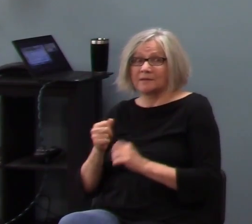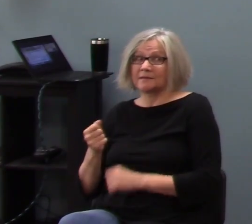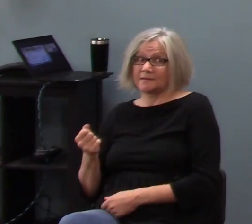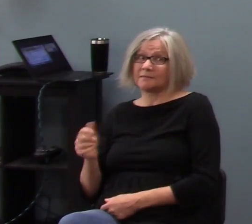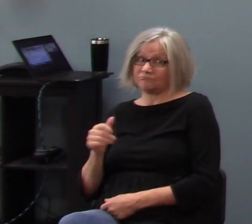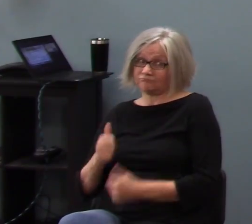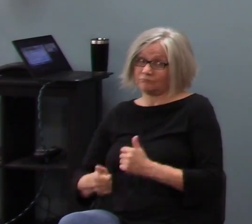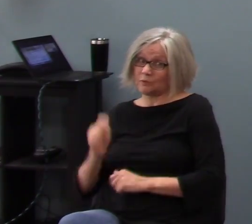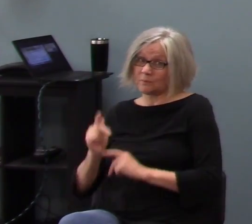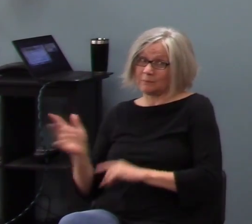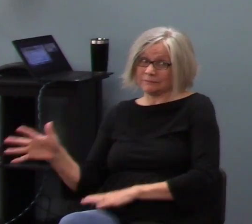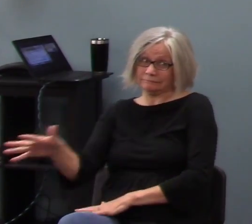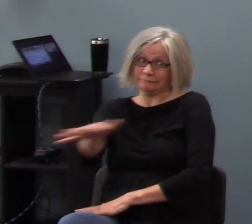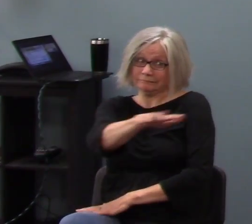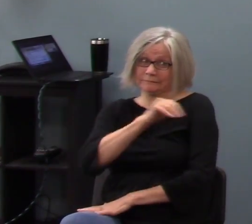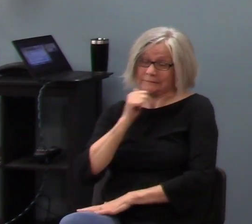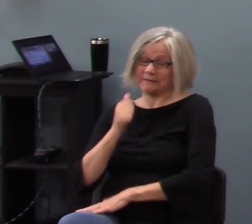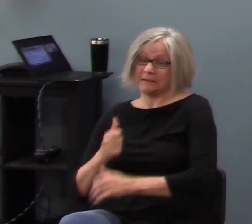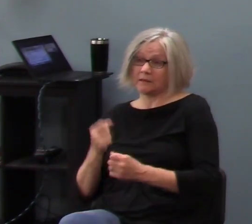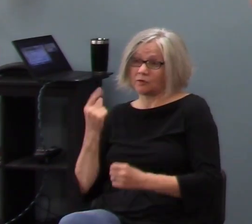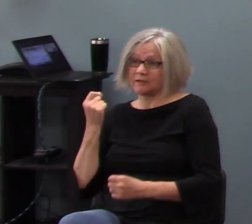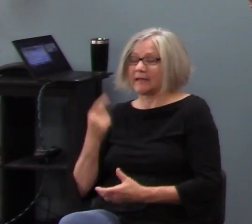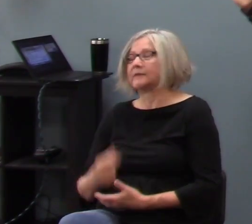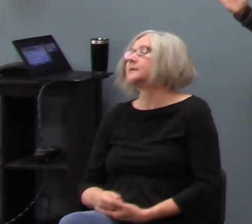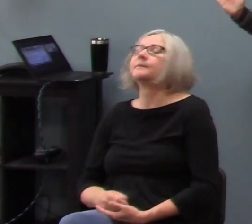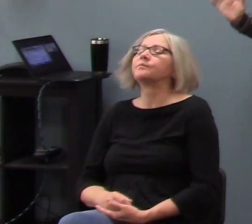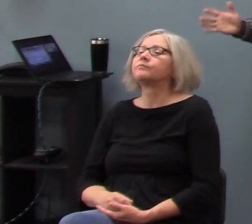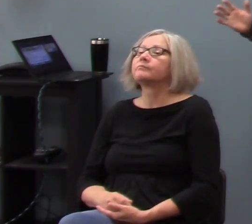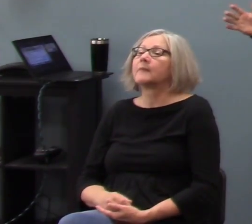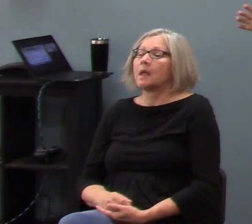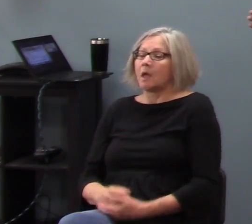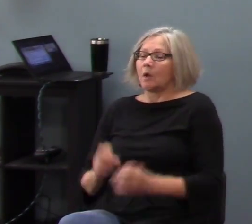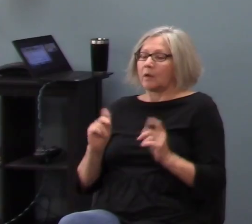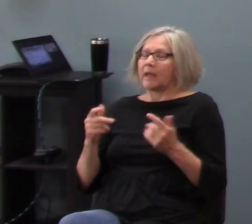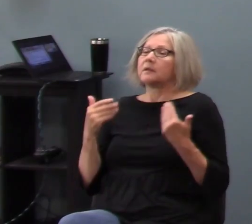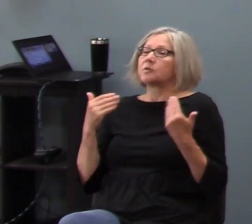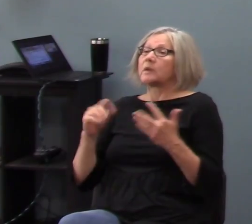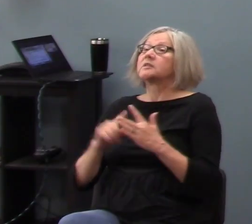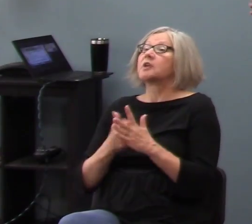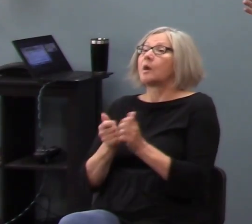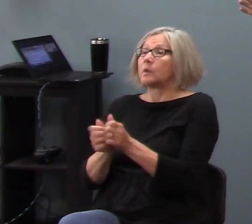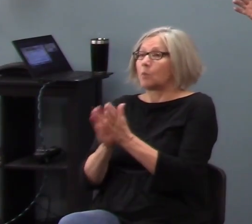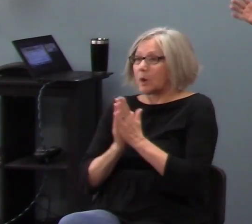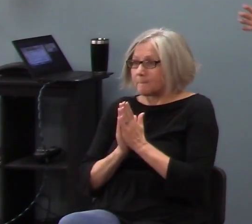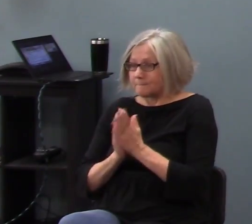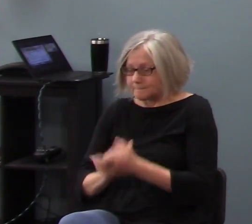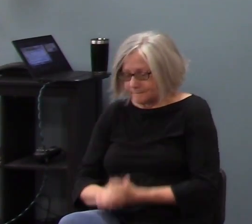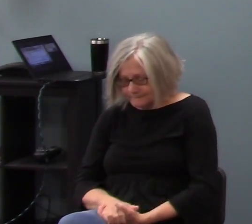So hopefully this week will make some sense though. Let's start with a word of prayer.